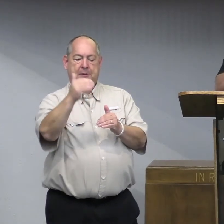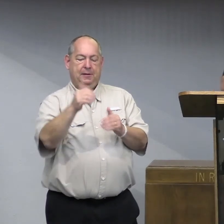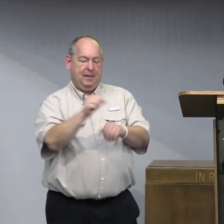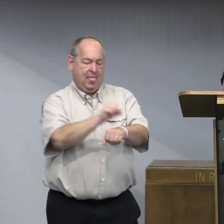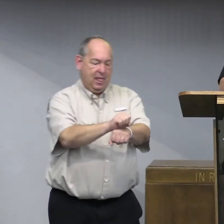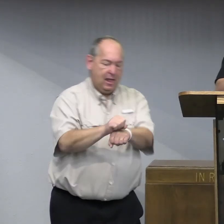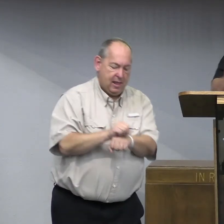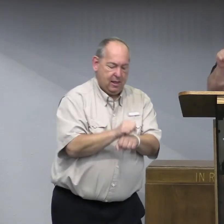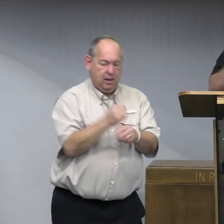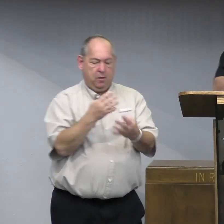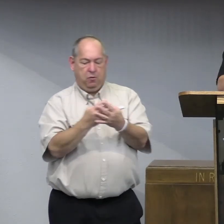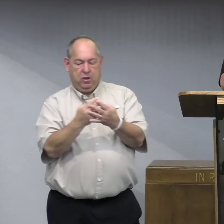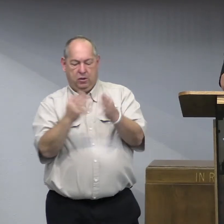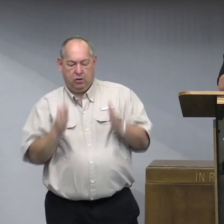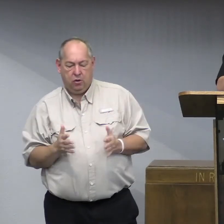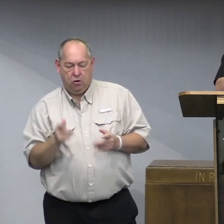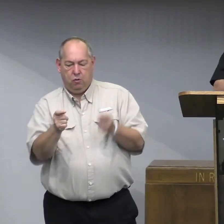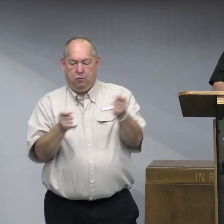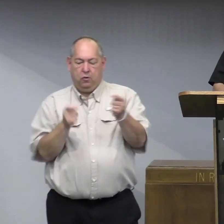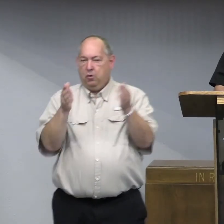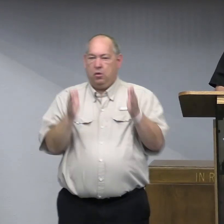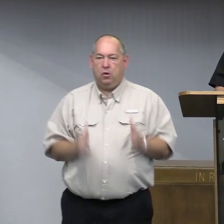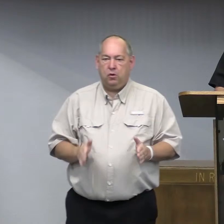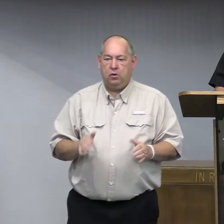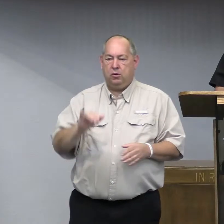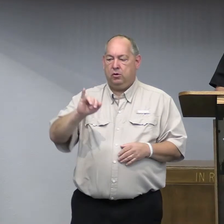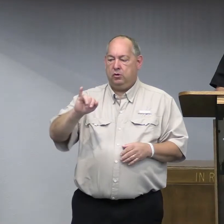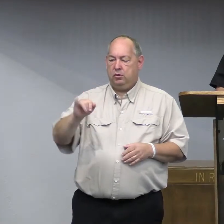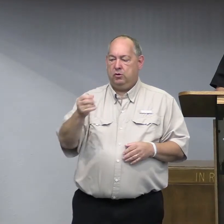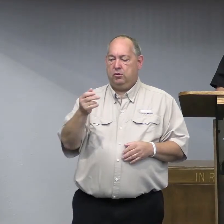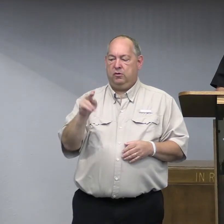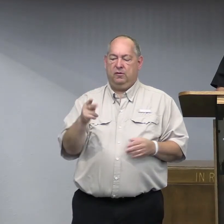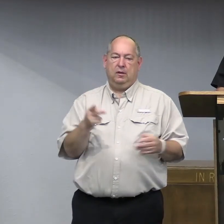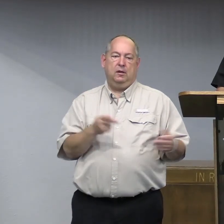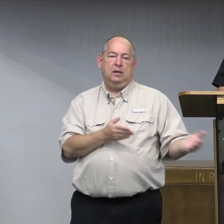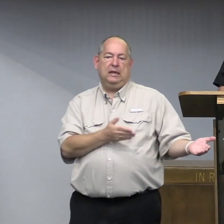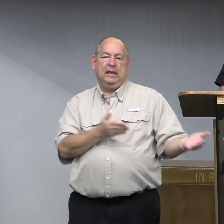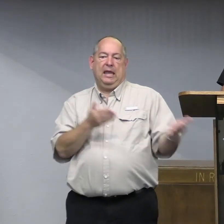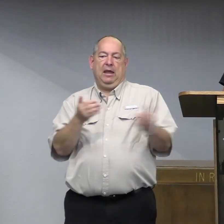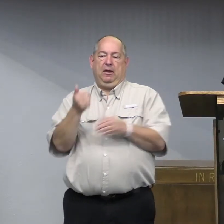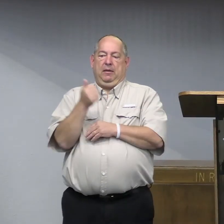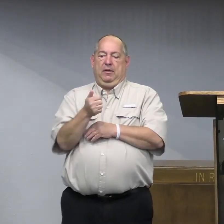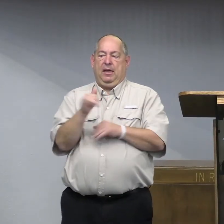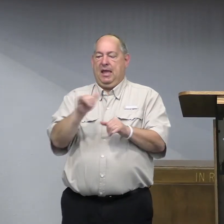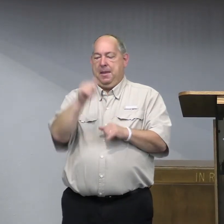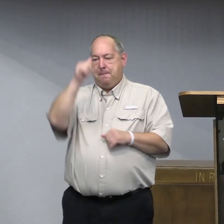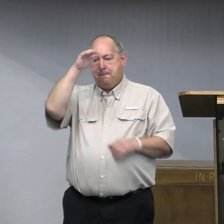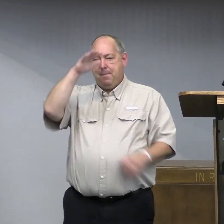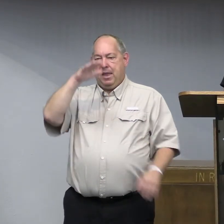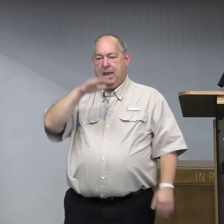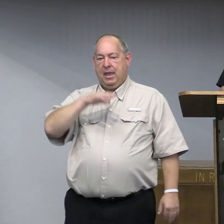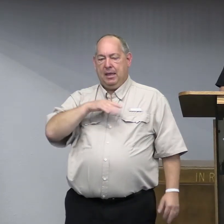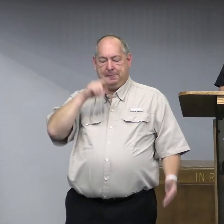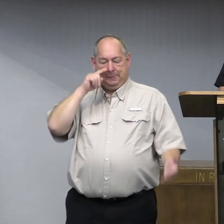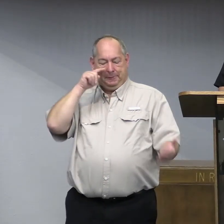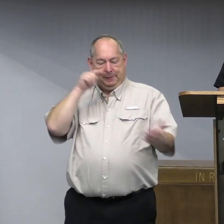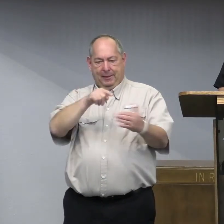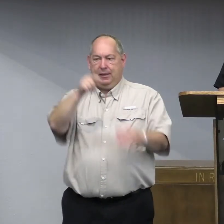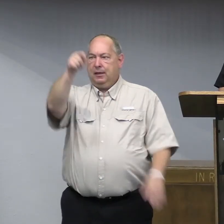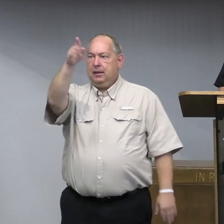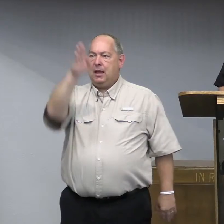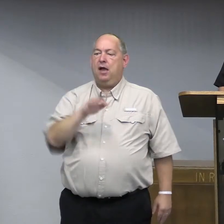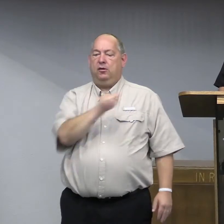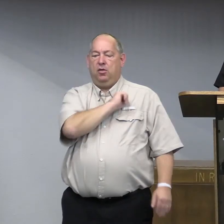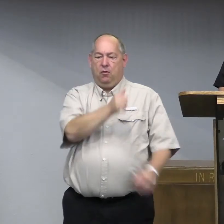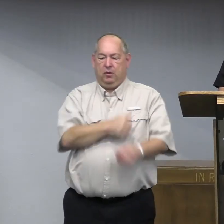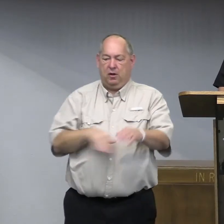slave, prisoner, ruler, Joseph carried himself as a man who recognized God's